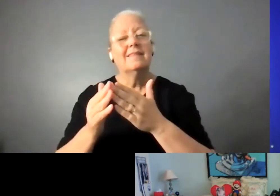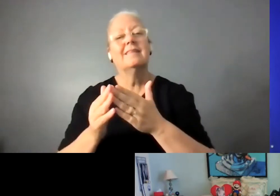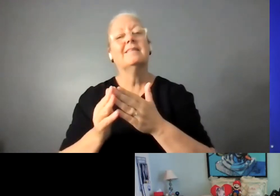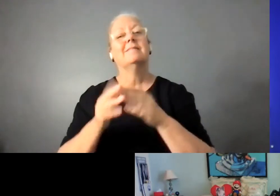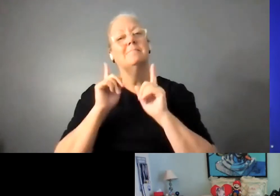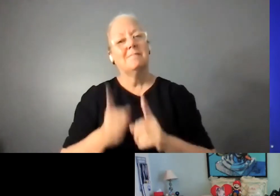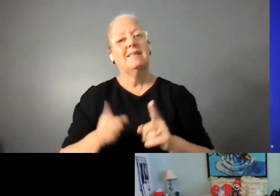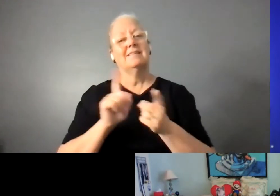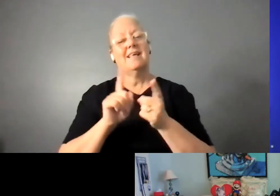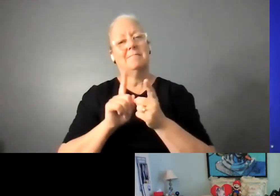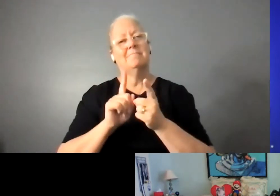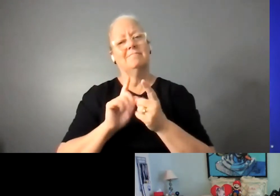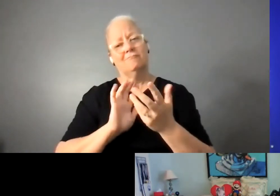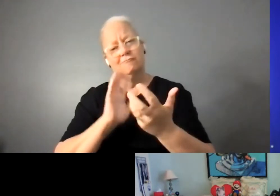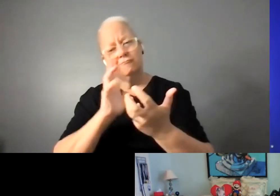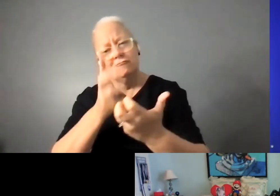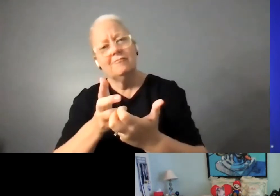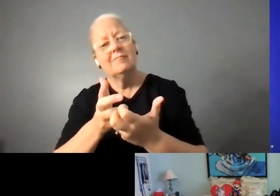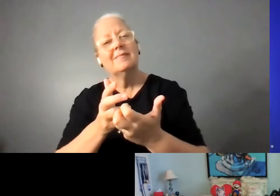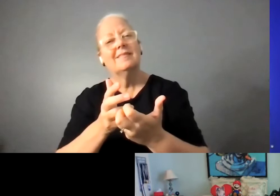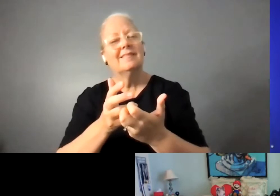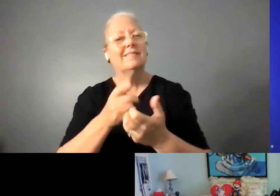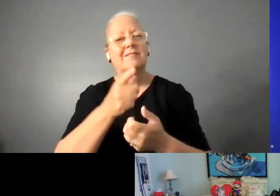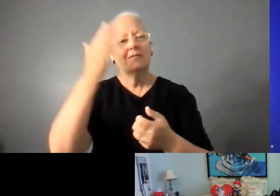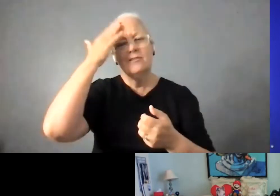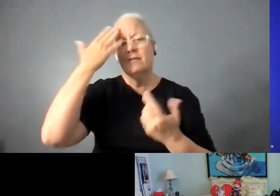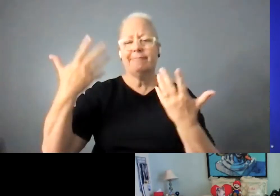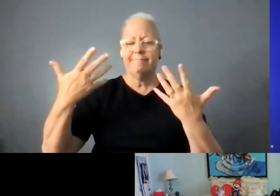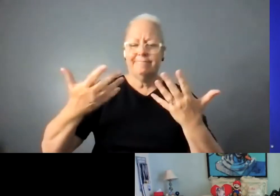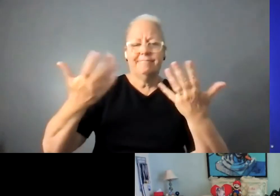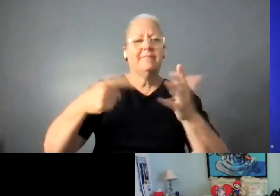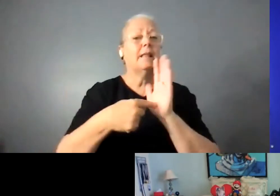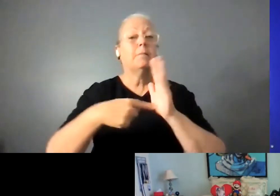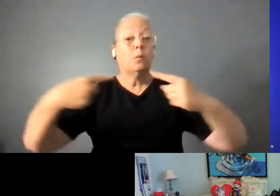are extremely high, like buying a wheelchair